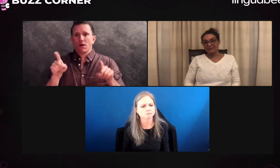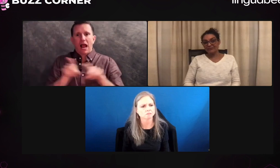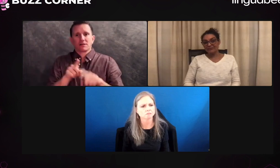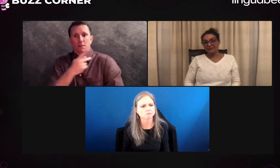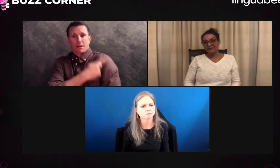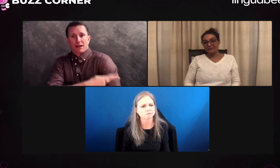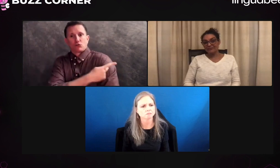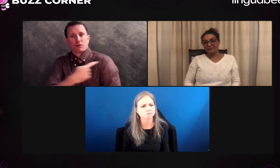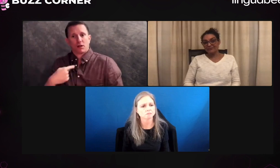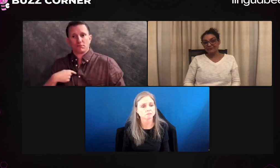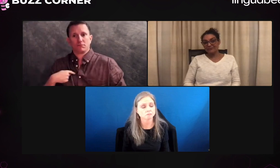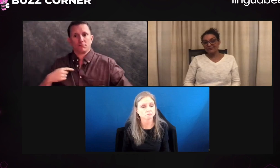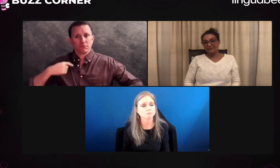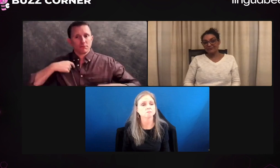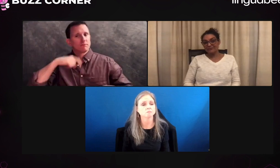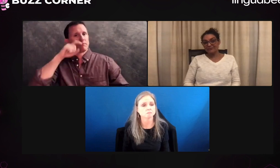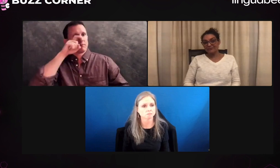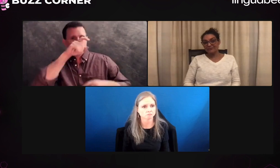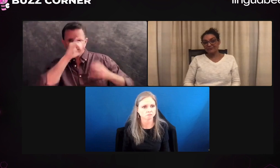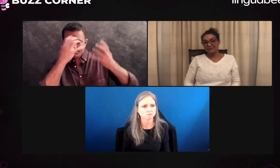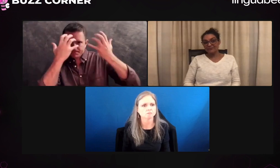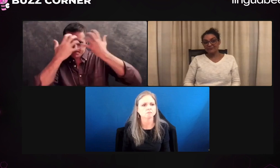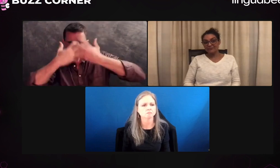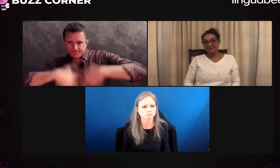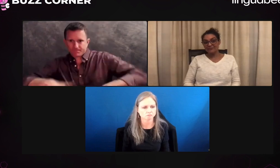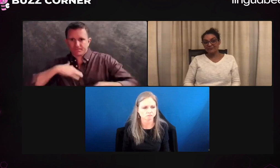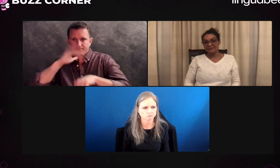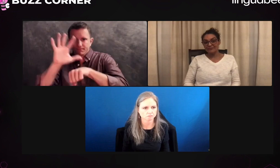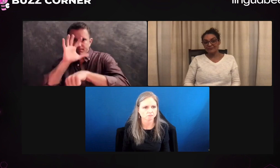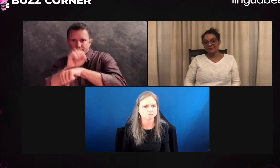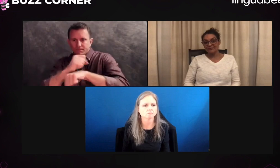settings as well. But when me as a patient